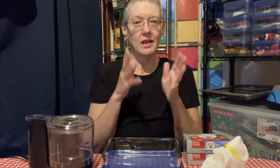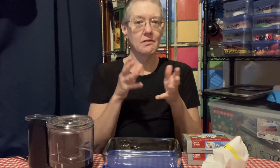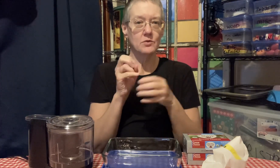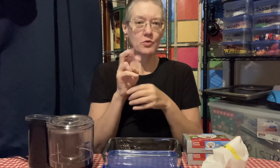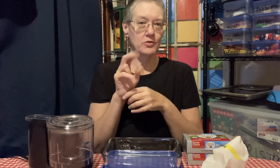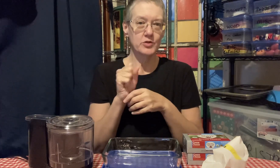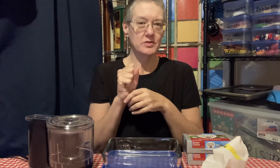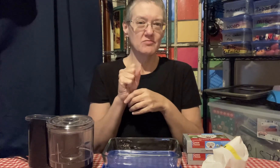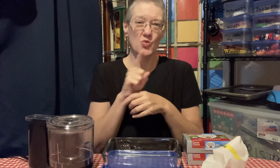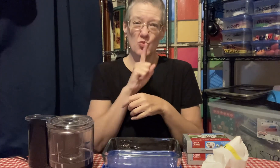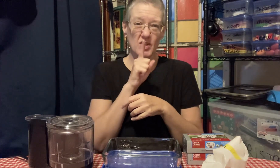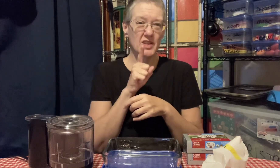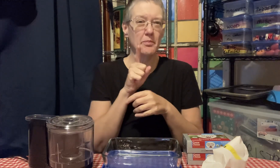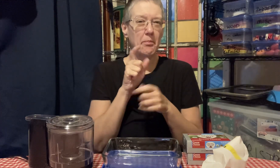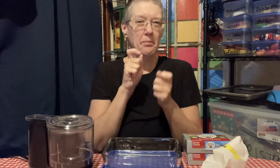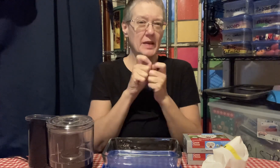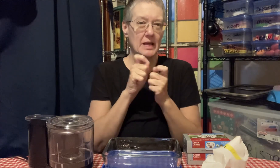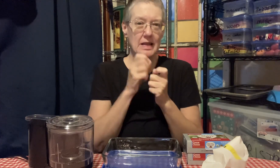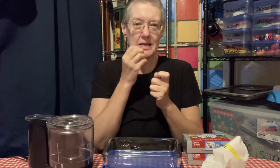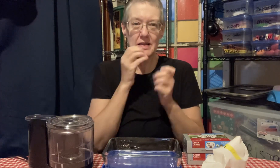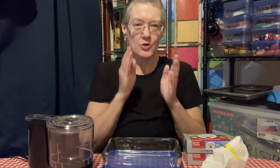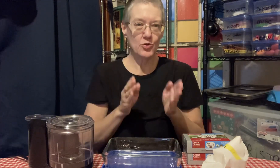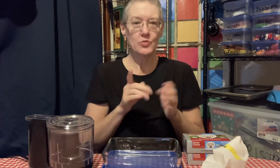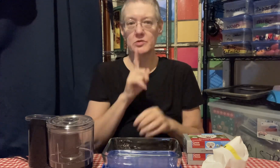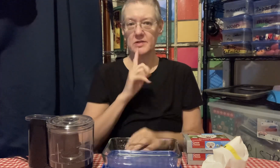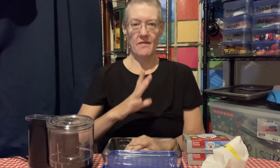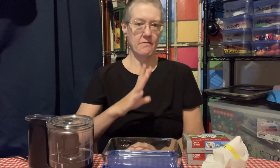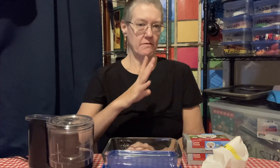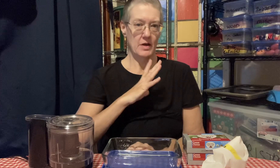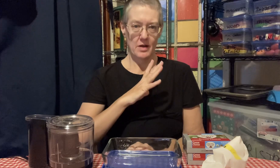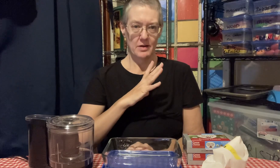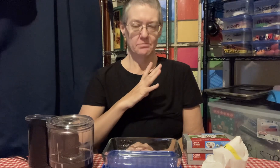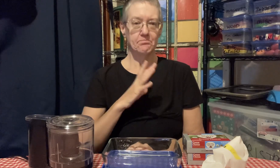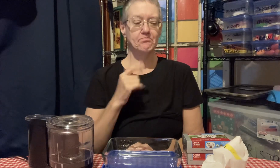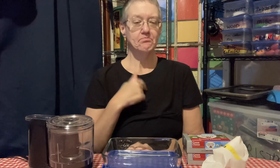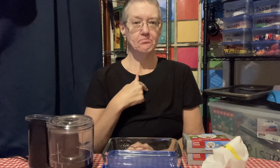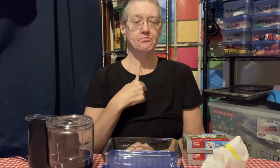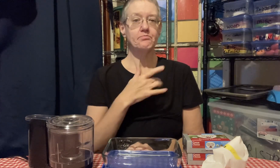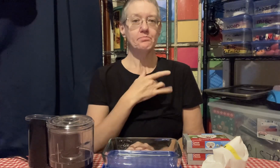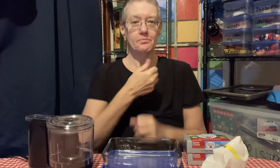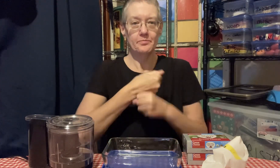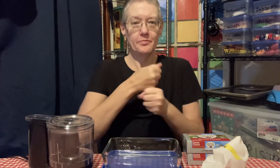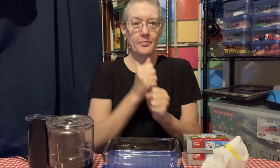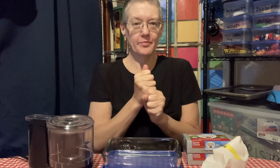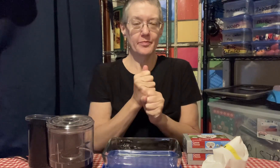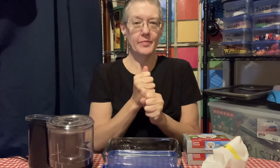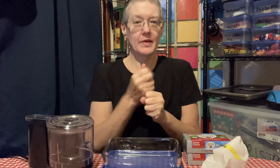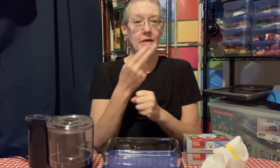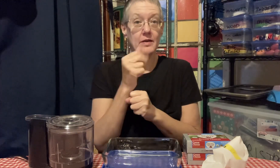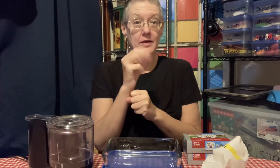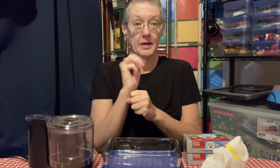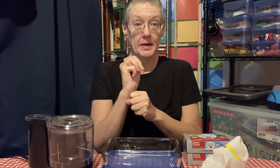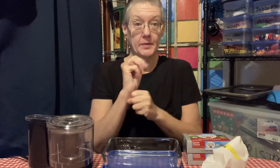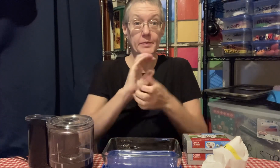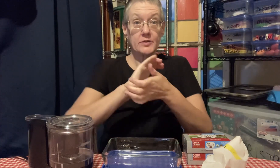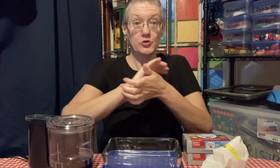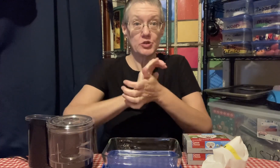warmed up leftovers. He's a really picky eater, and that's okay. I make ham